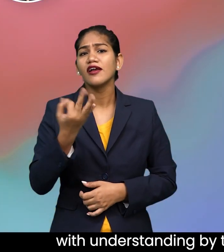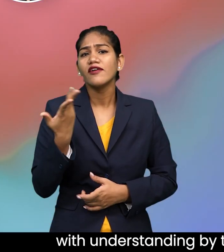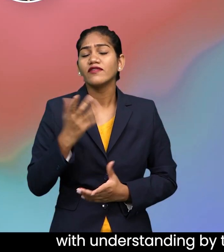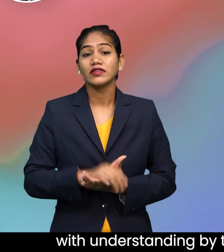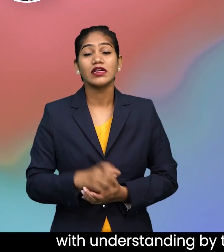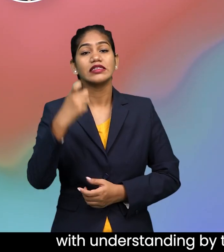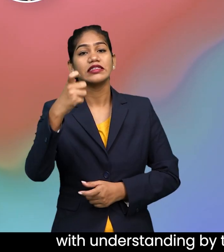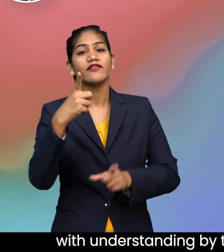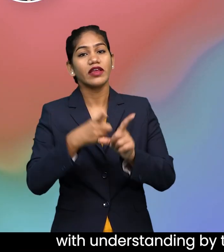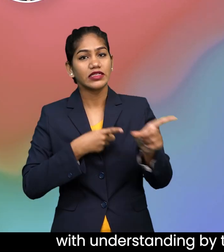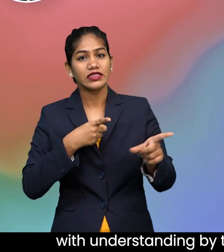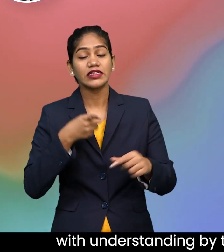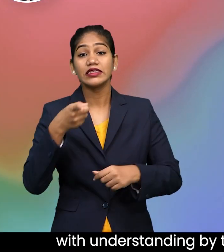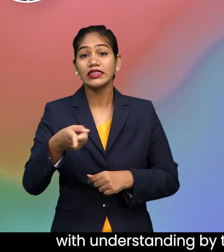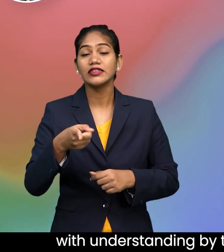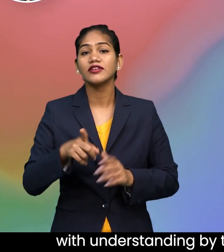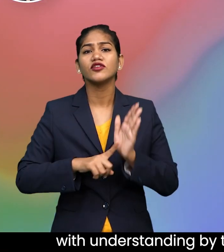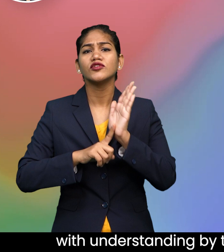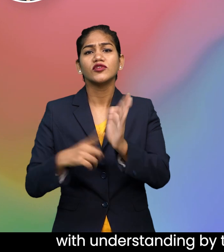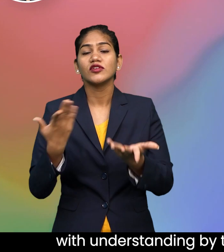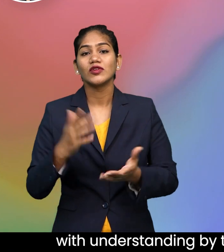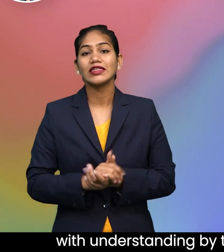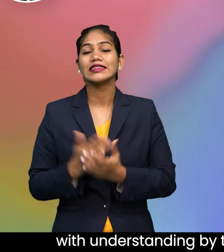7 years is considered literate.